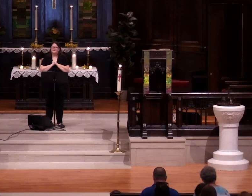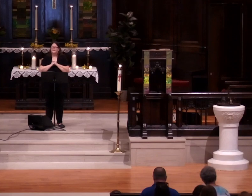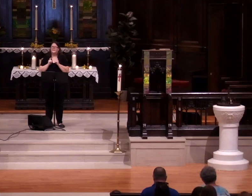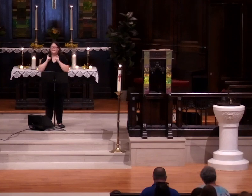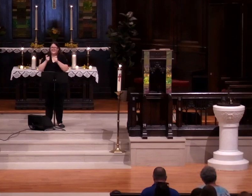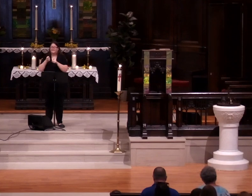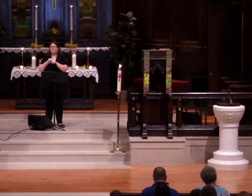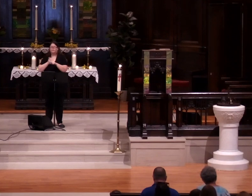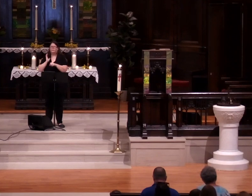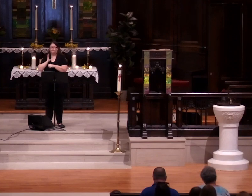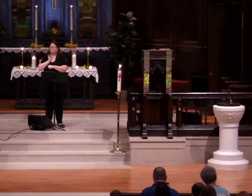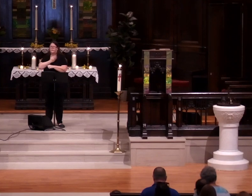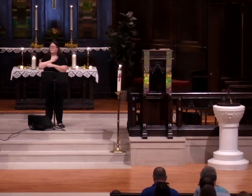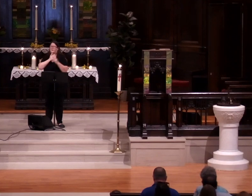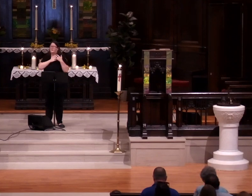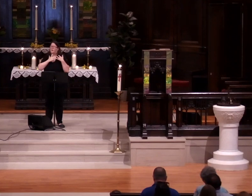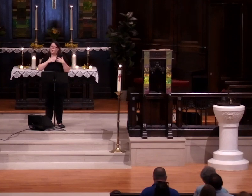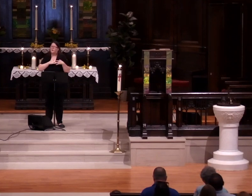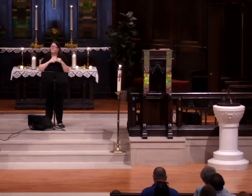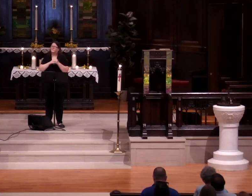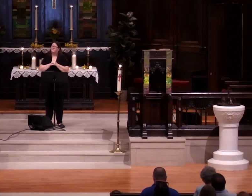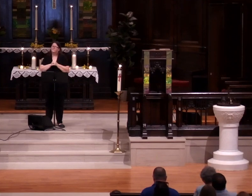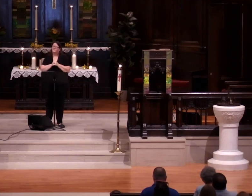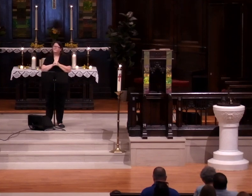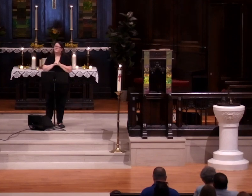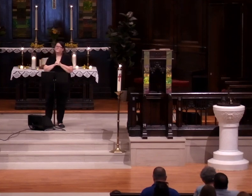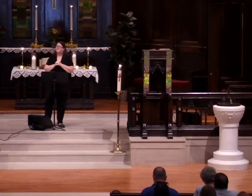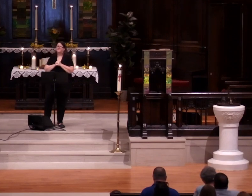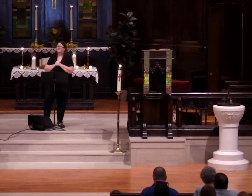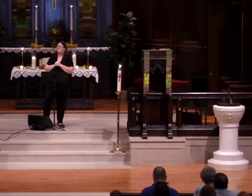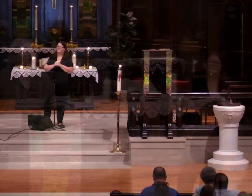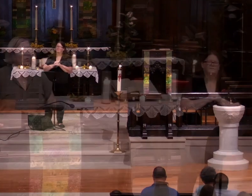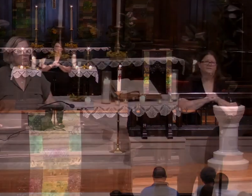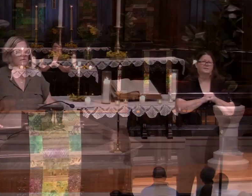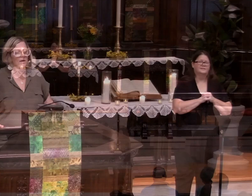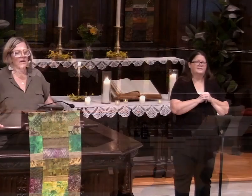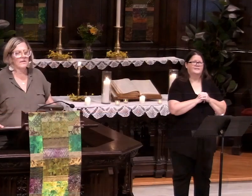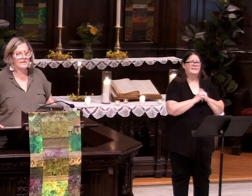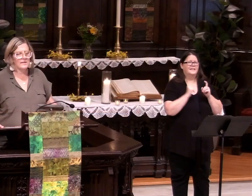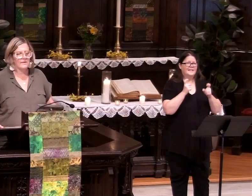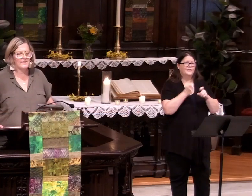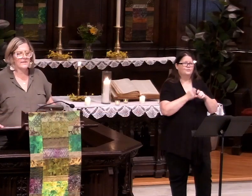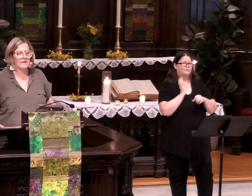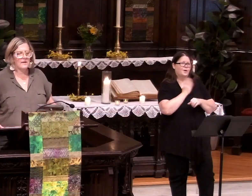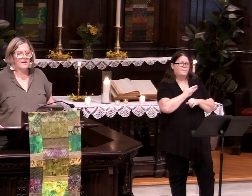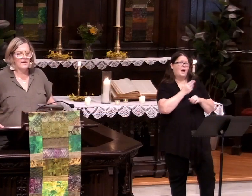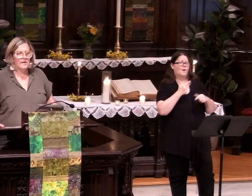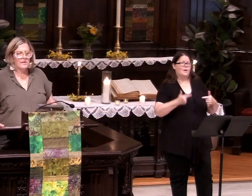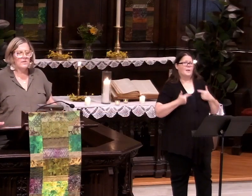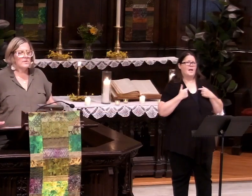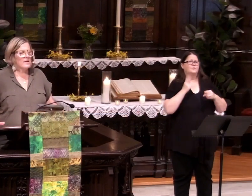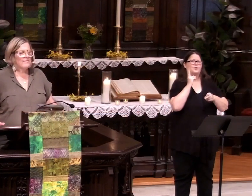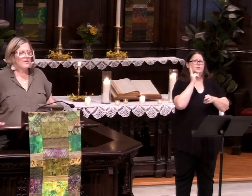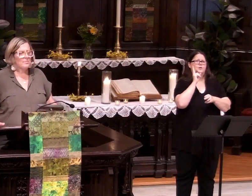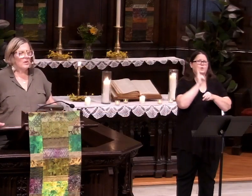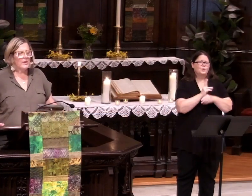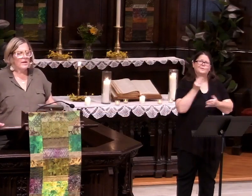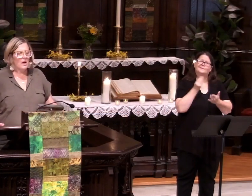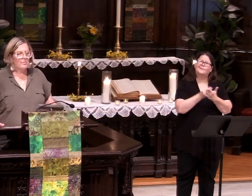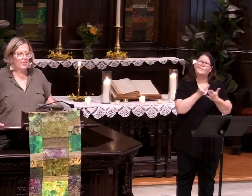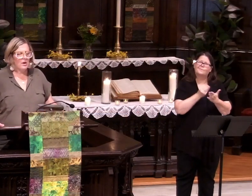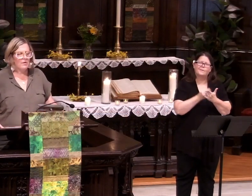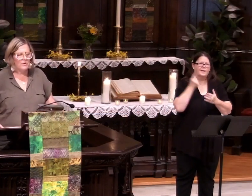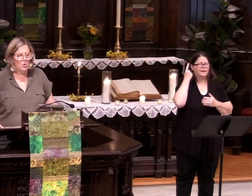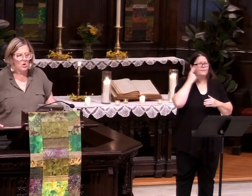our hearts, gifts of our very lives, and use these gifts. Use them for the